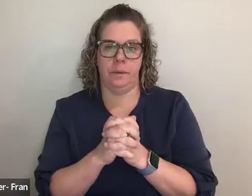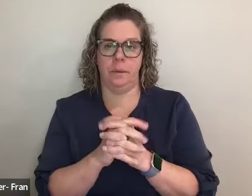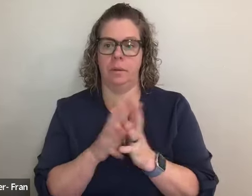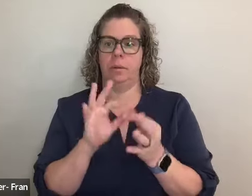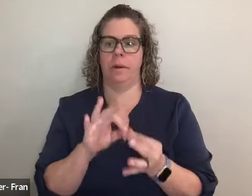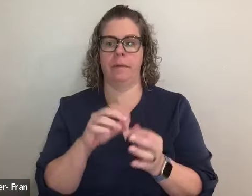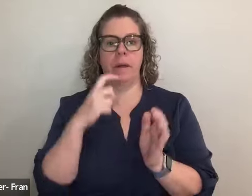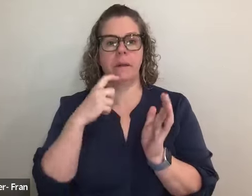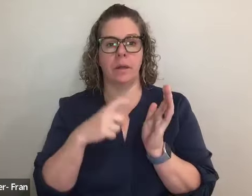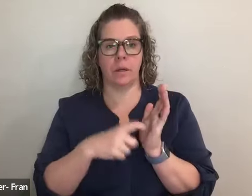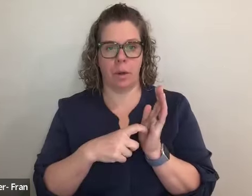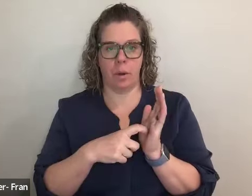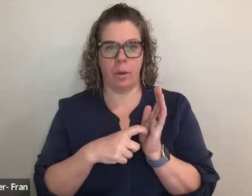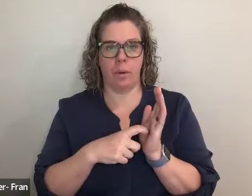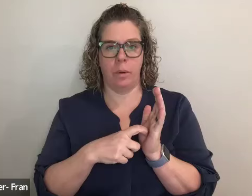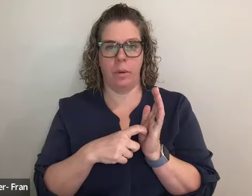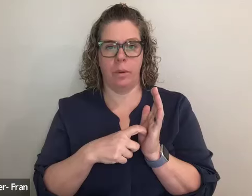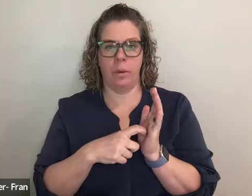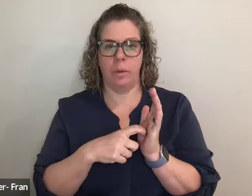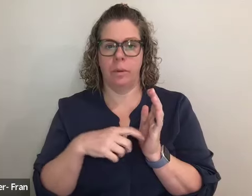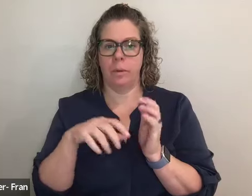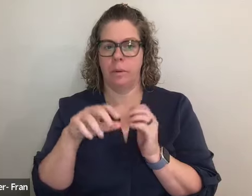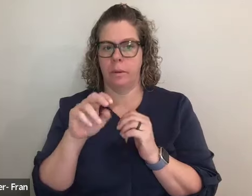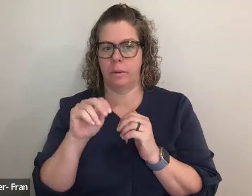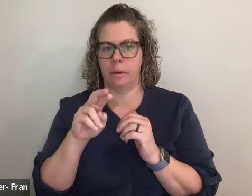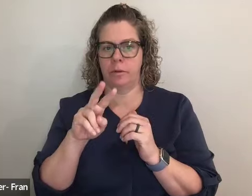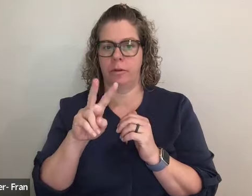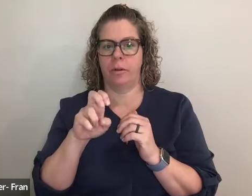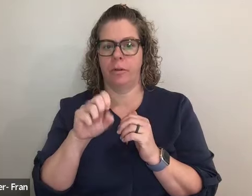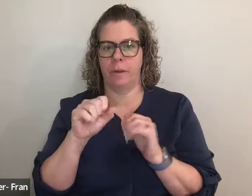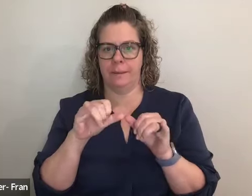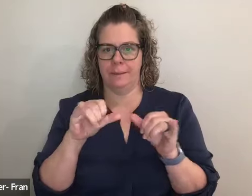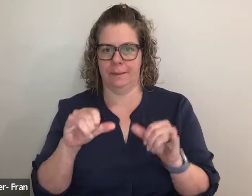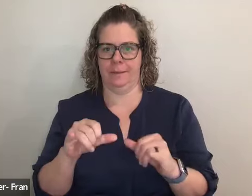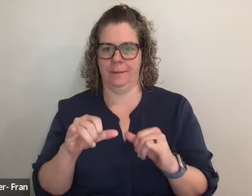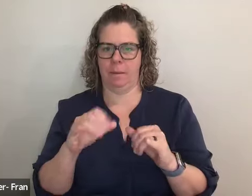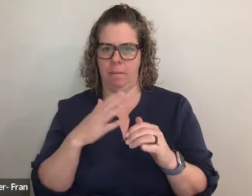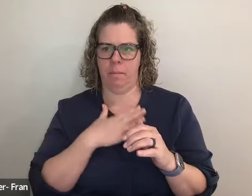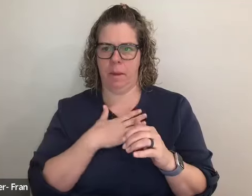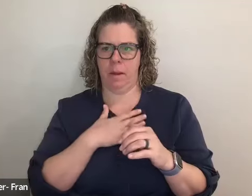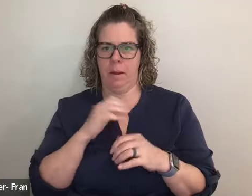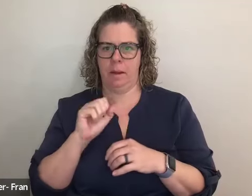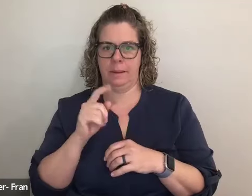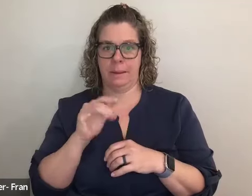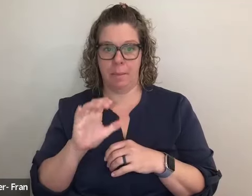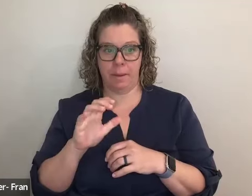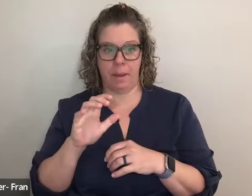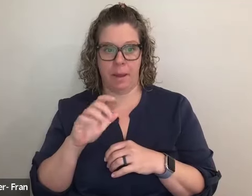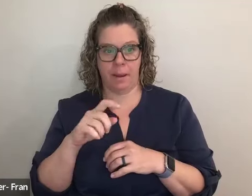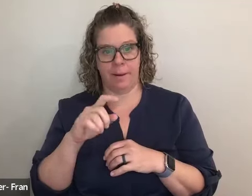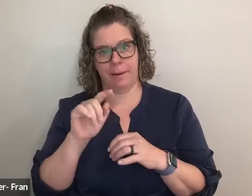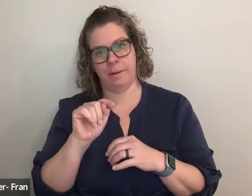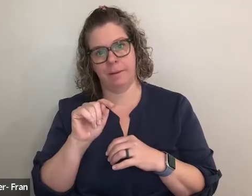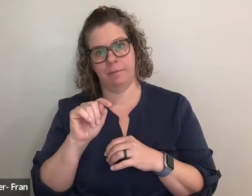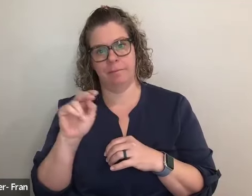noticing the tracking your nervous system release. So once you've tracked, then being able to say, oh, okay, my sympathetic nervous system is calming